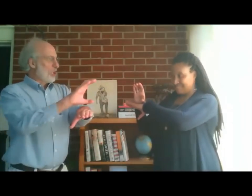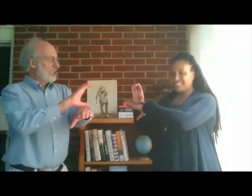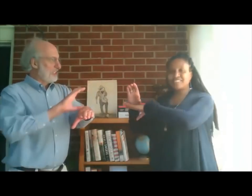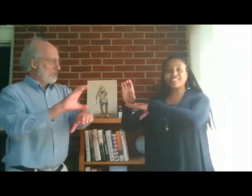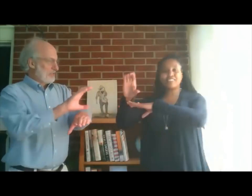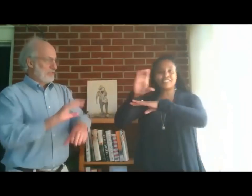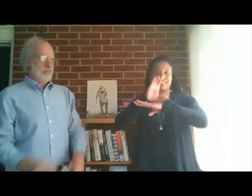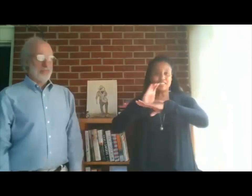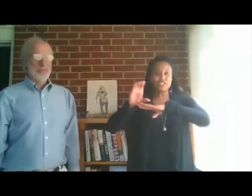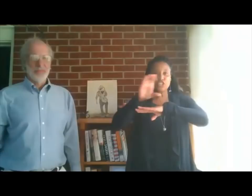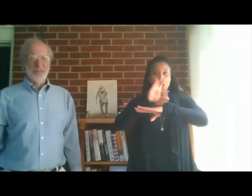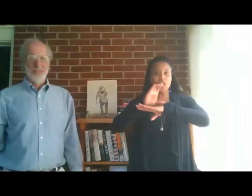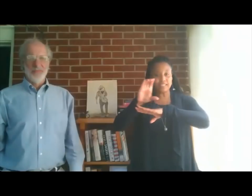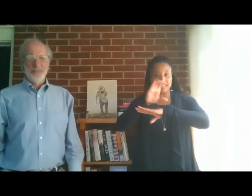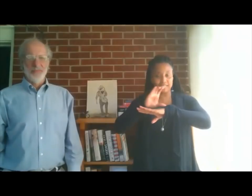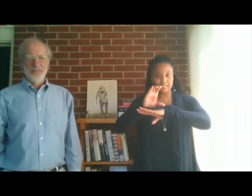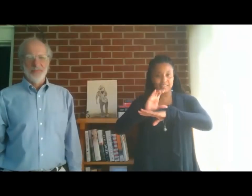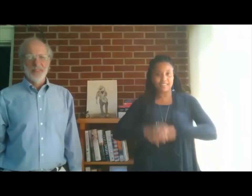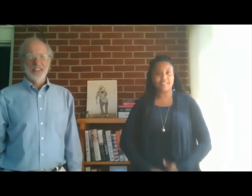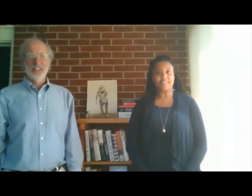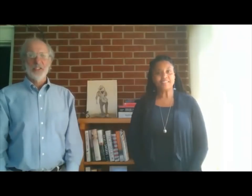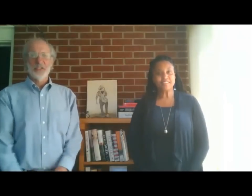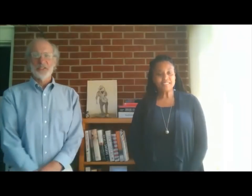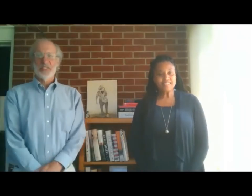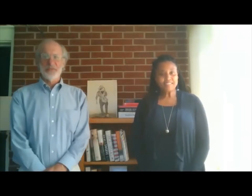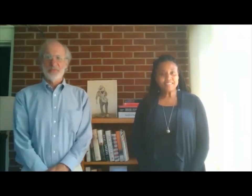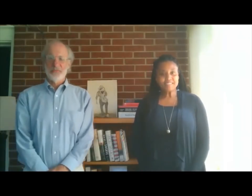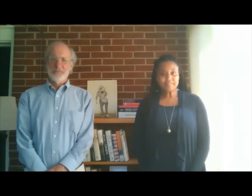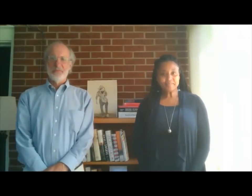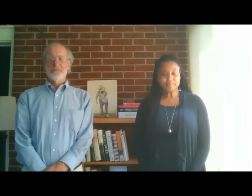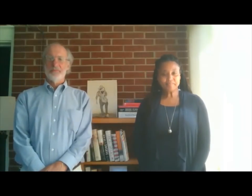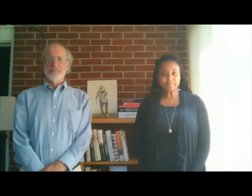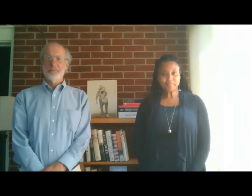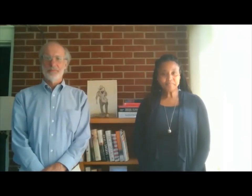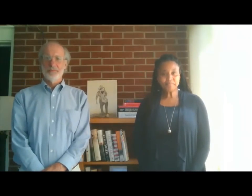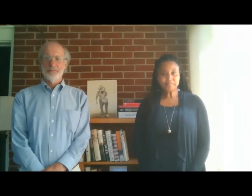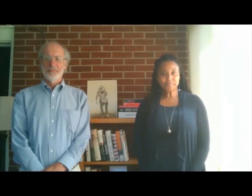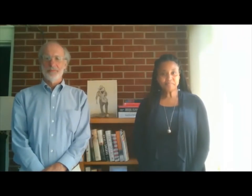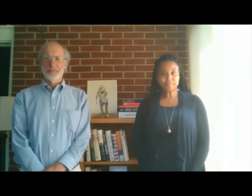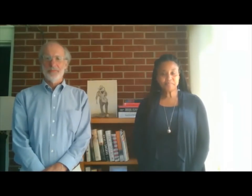Chocolate. Good. Chocolate. Your turn.